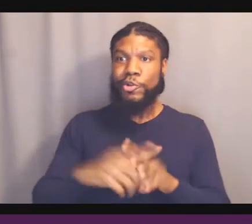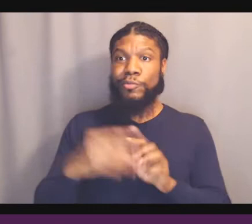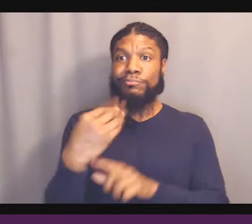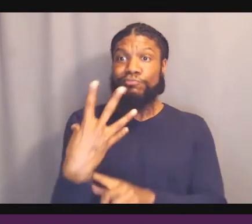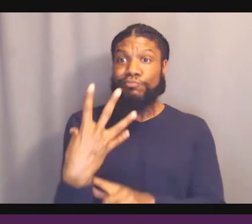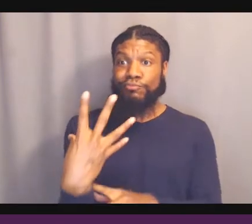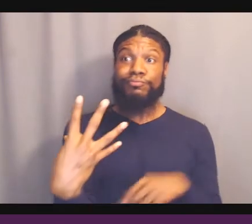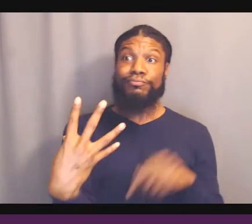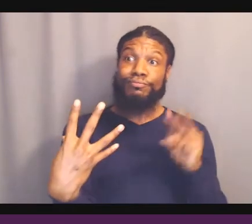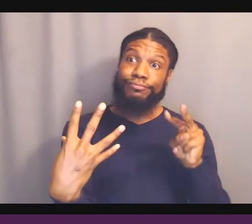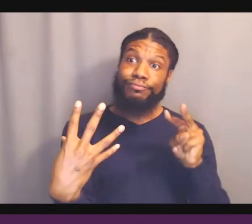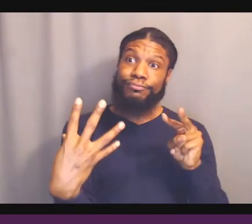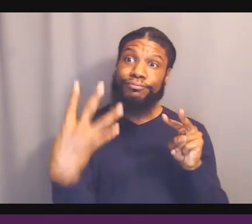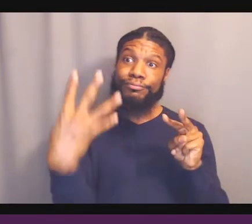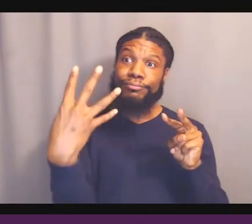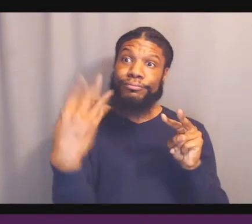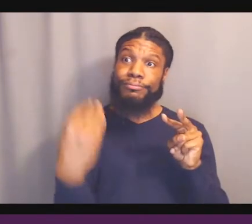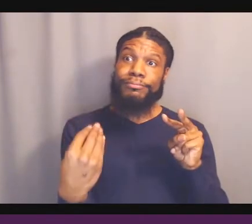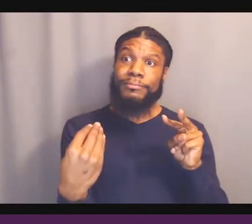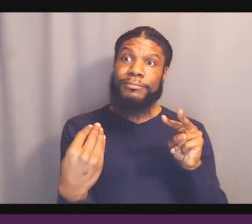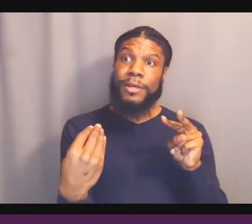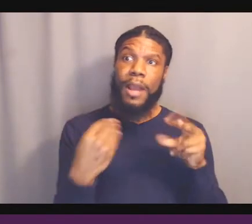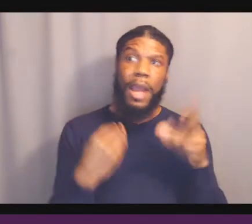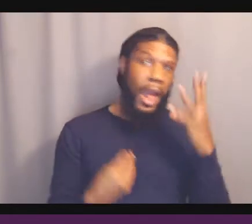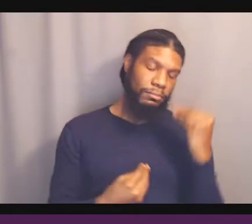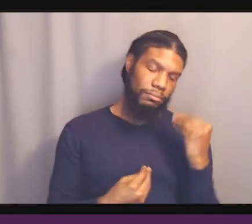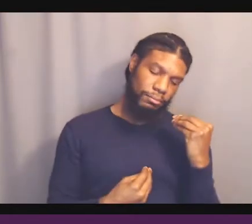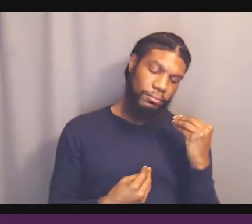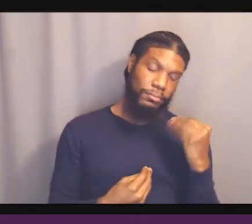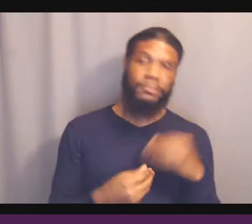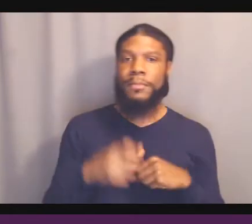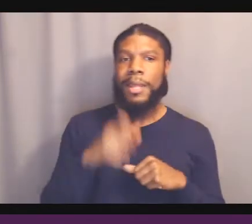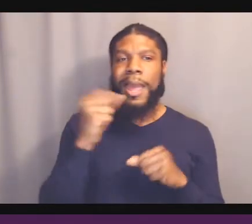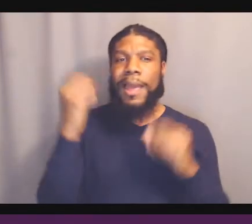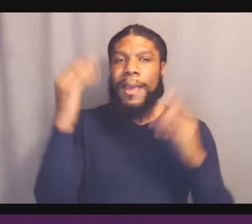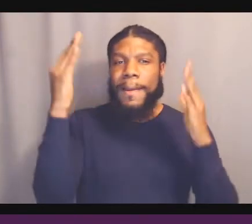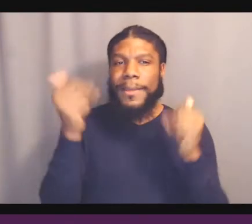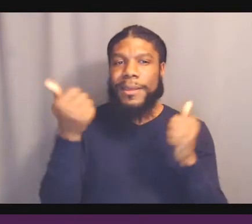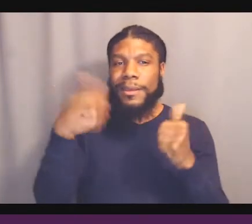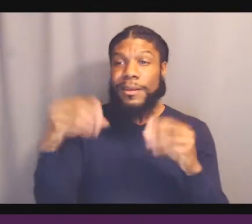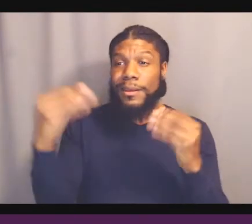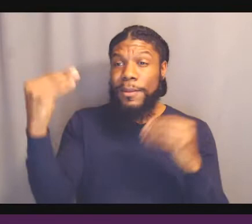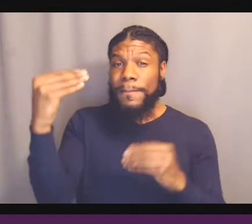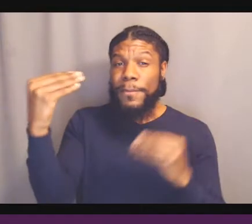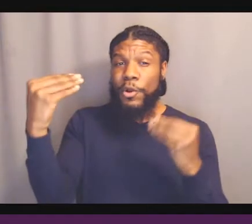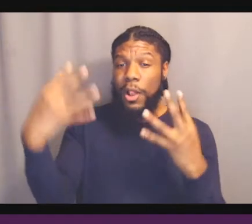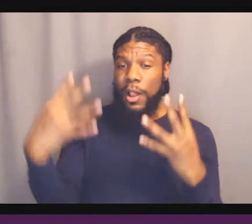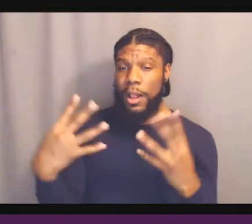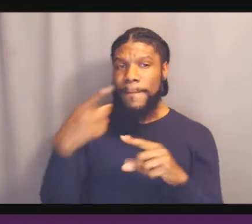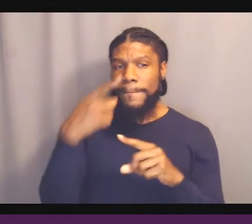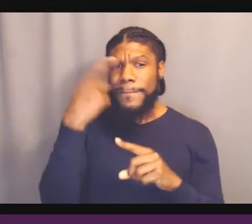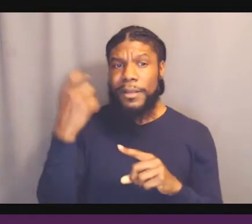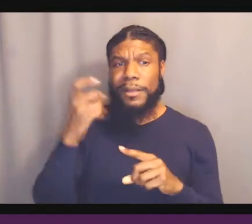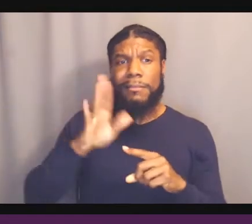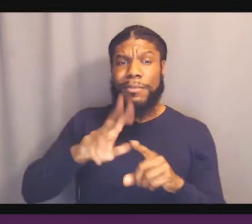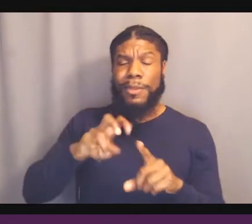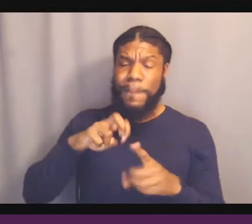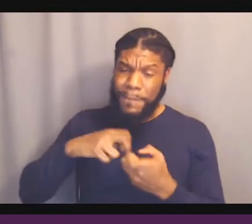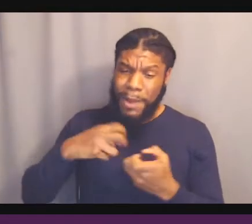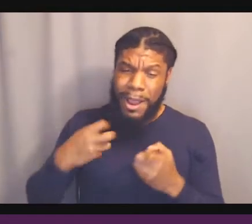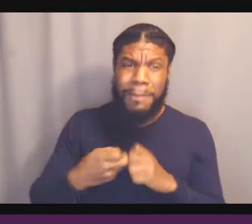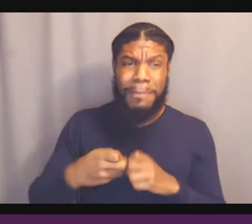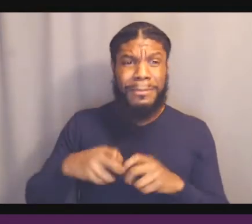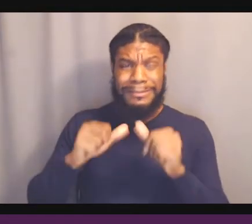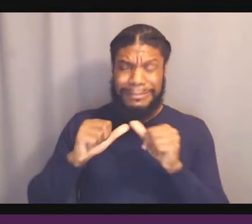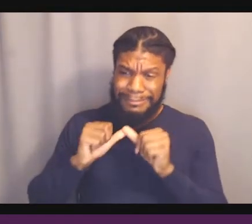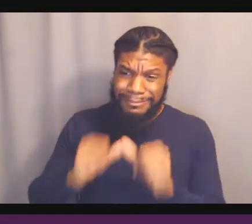any miracles because they've been in this posture of perverted problem for so long. This woman